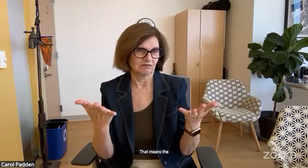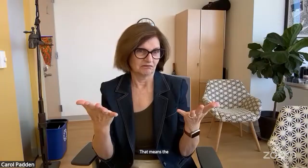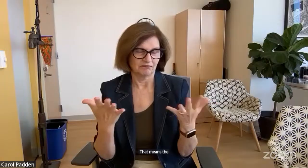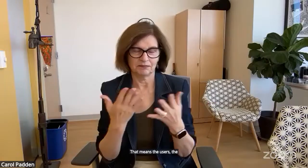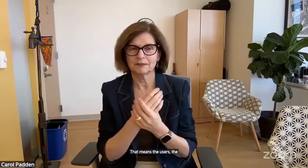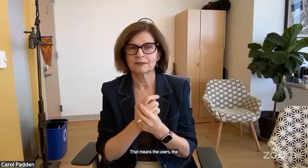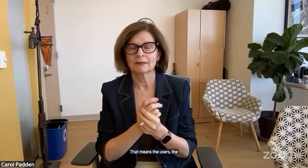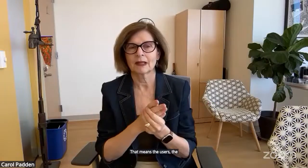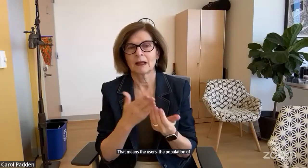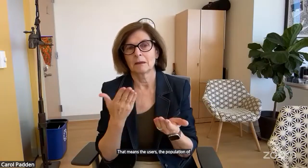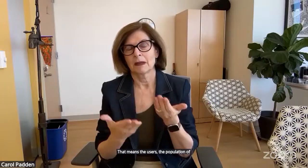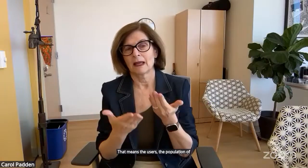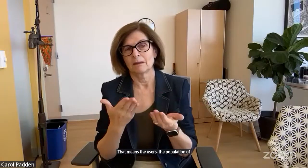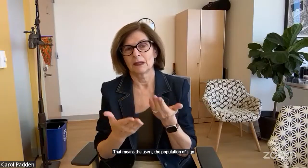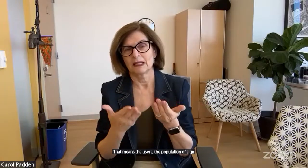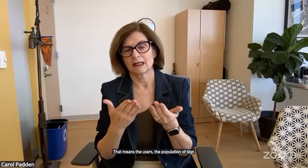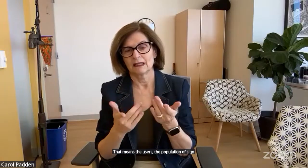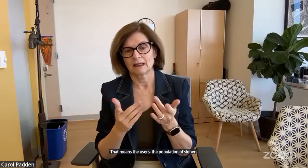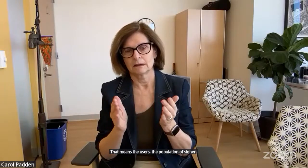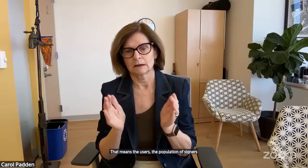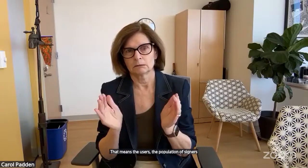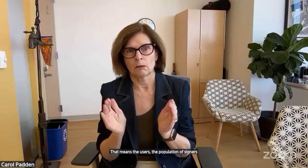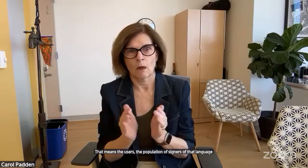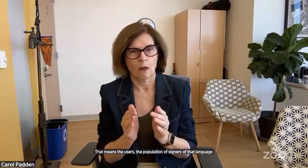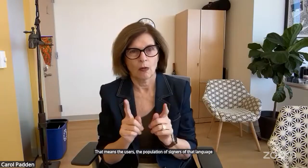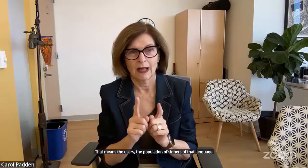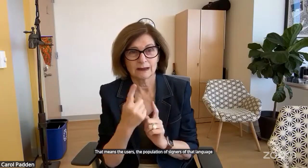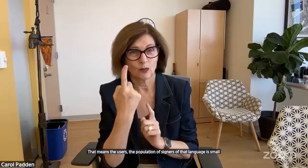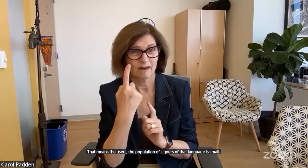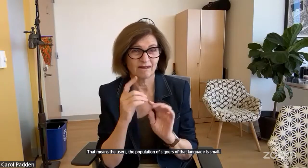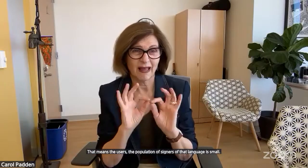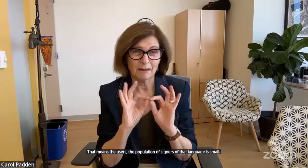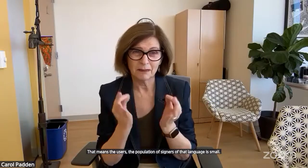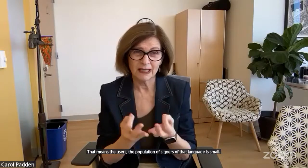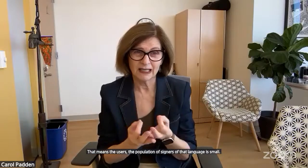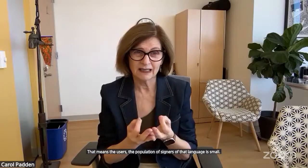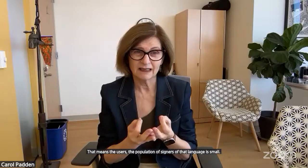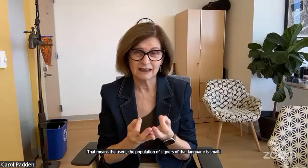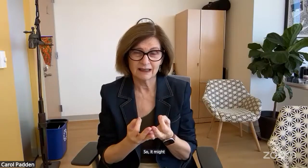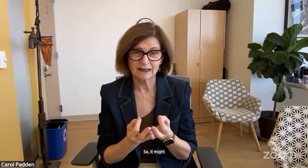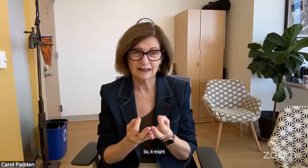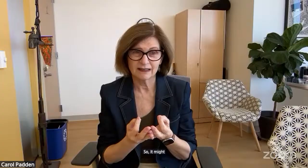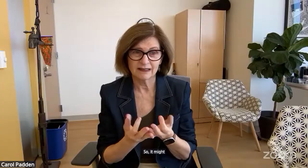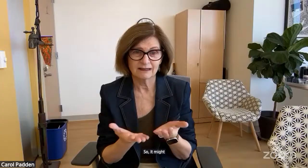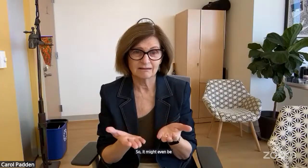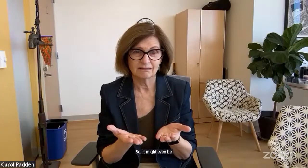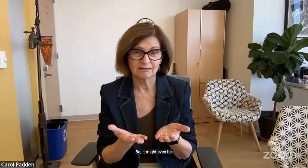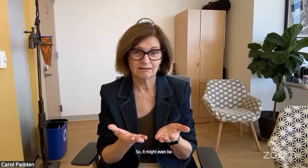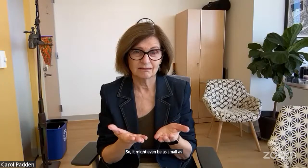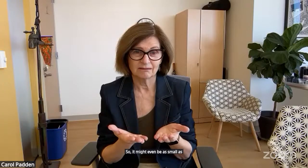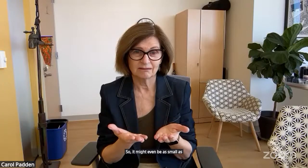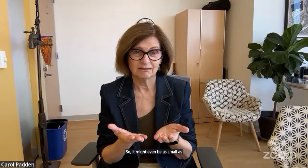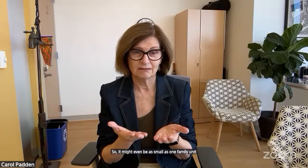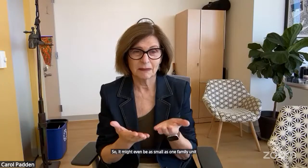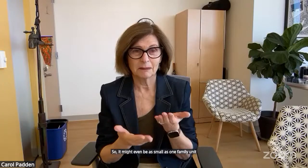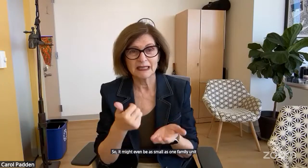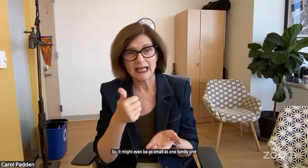population of signers of that language is small. So it might even be as small as one family unit using